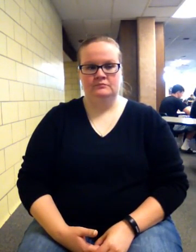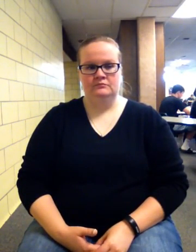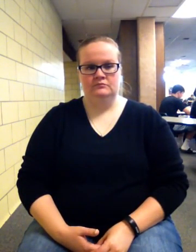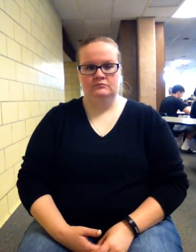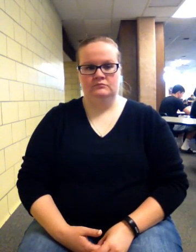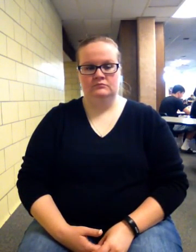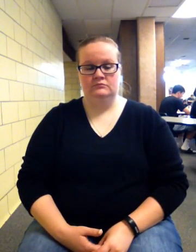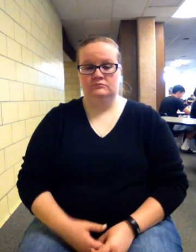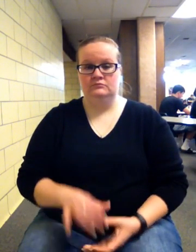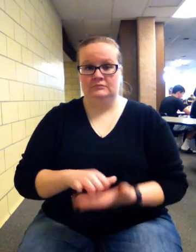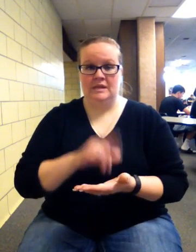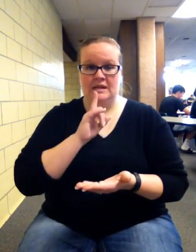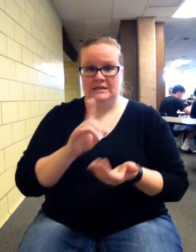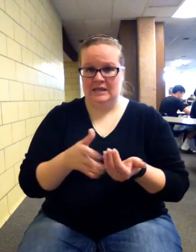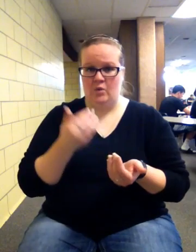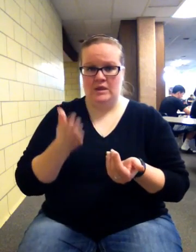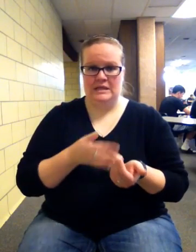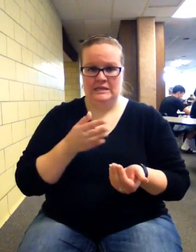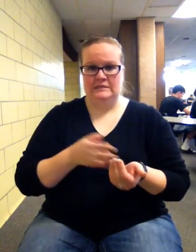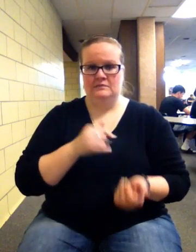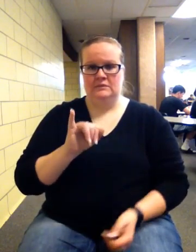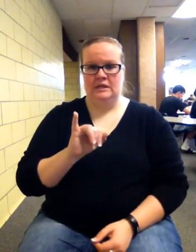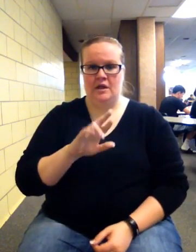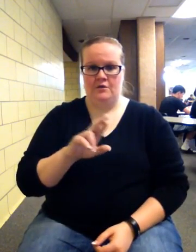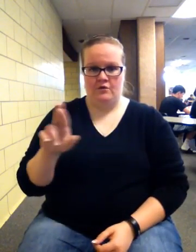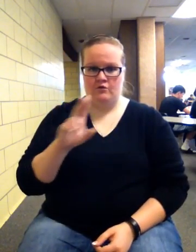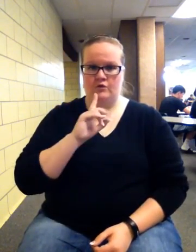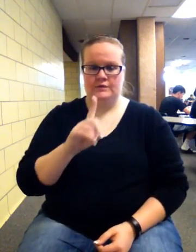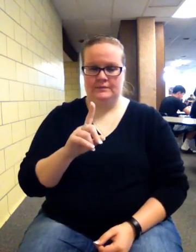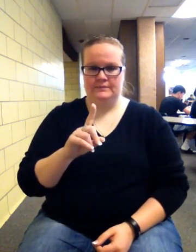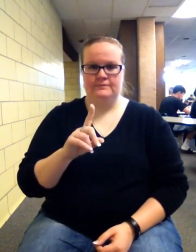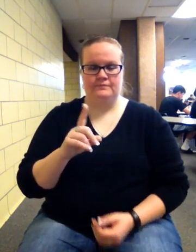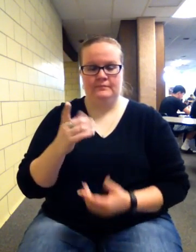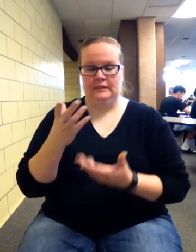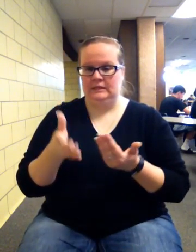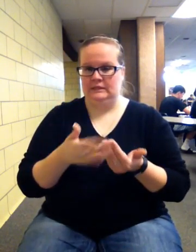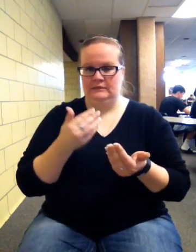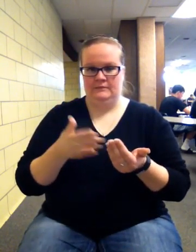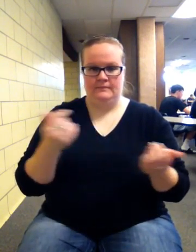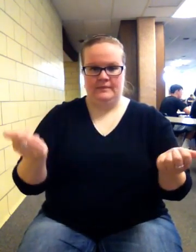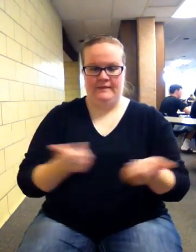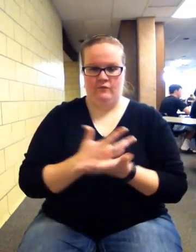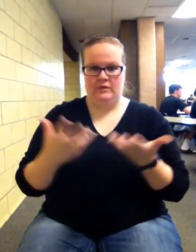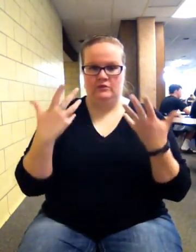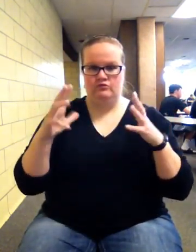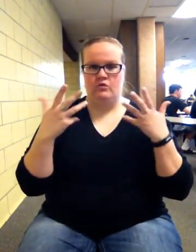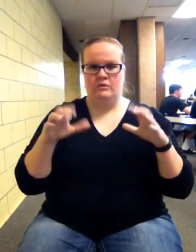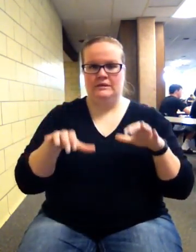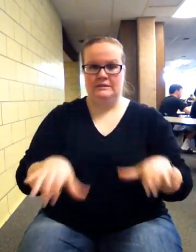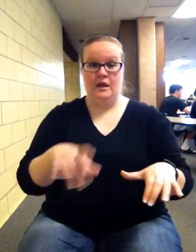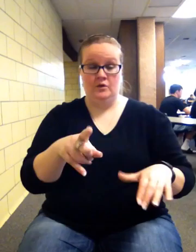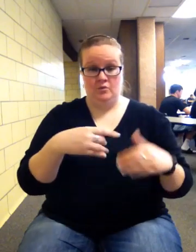So that's how easy internal rate of return is to calculate. Everything's already done. You've got those numbers in for net present value.